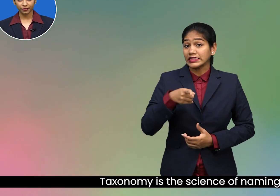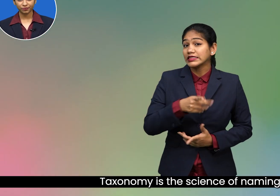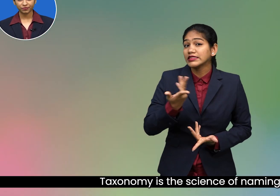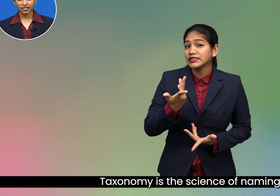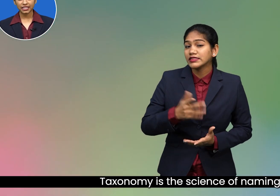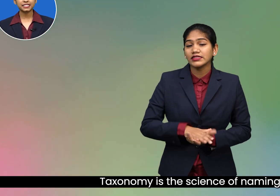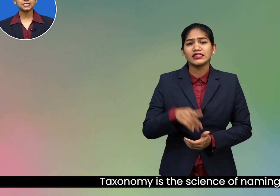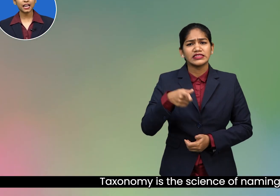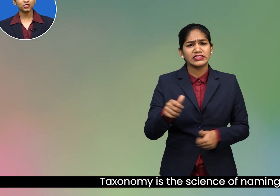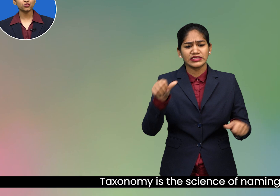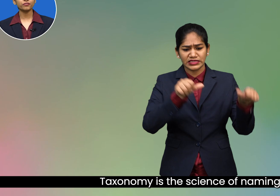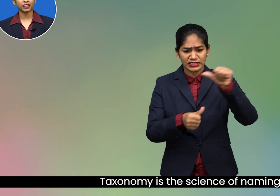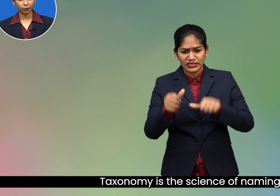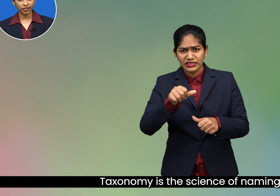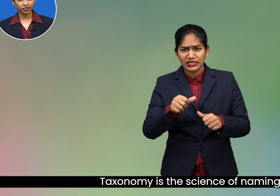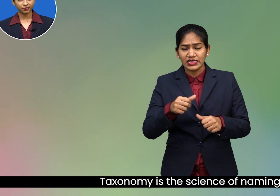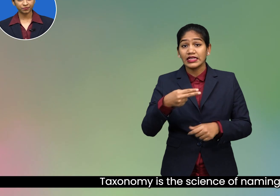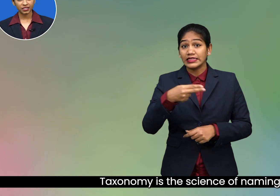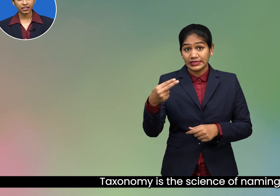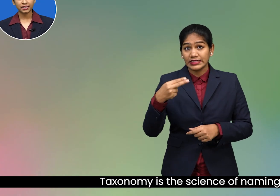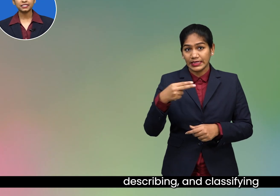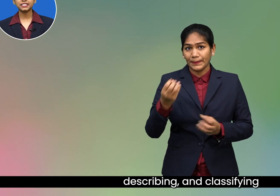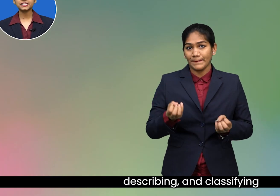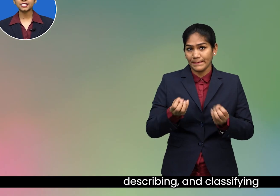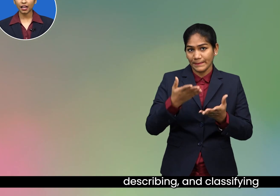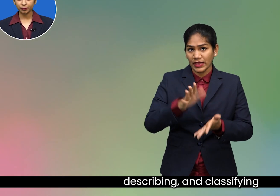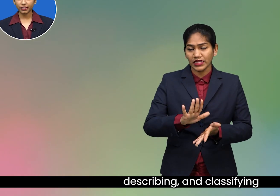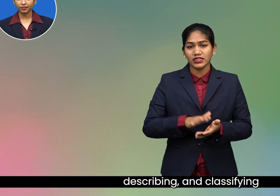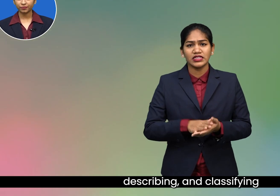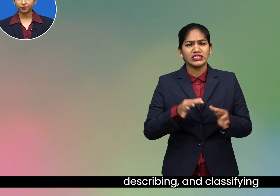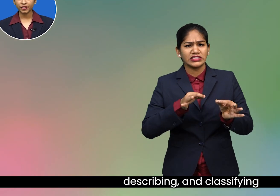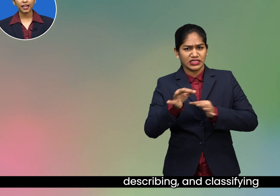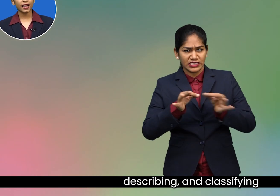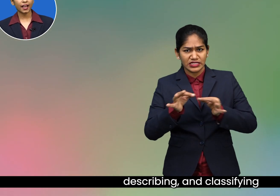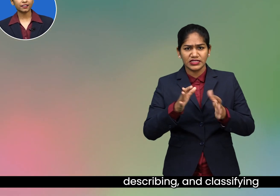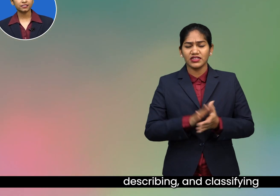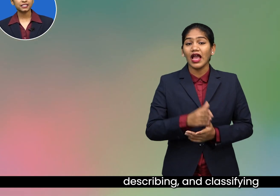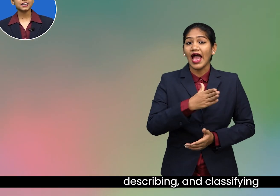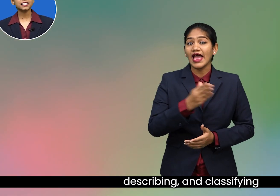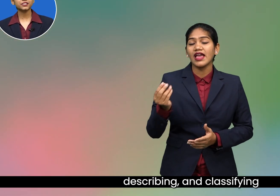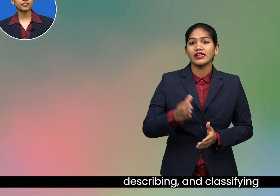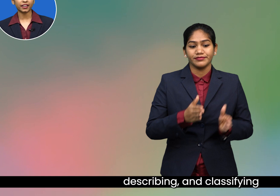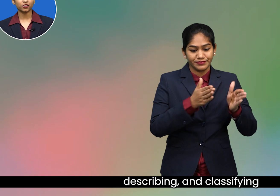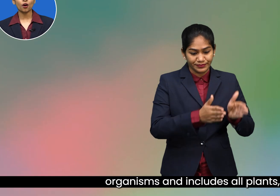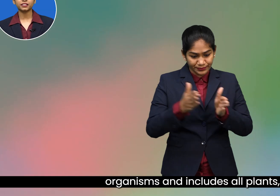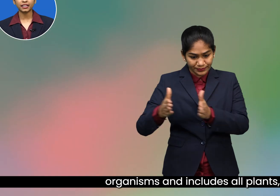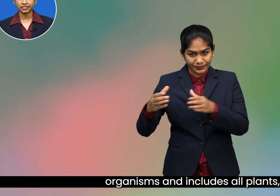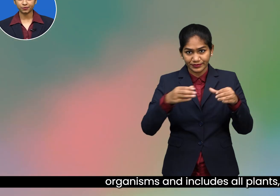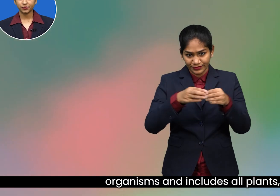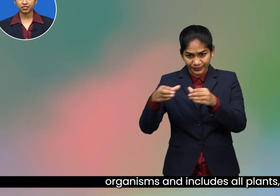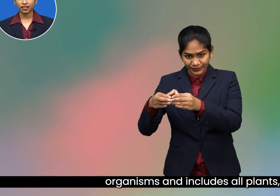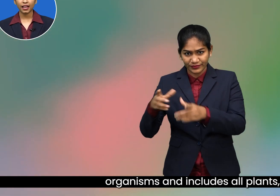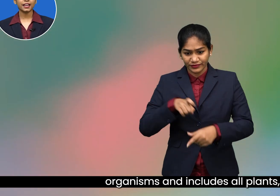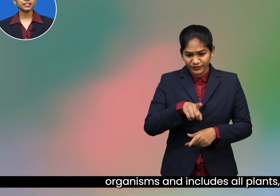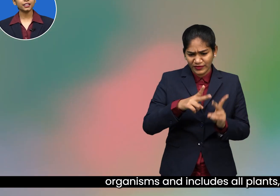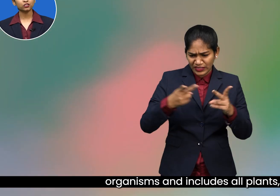Taxonomy is the science of naming, describing and classifying